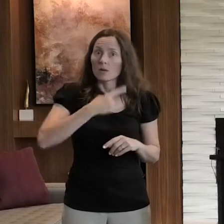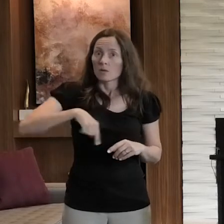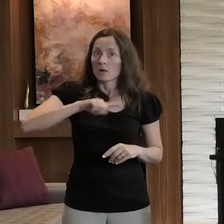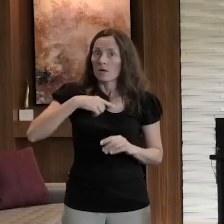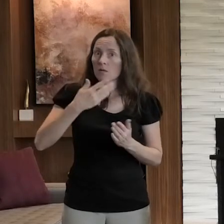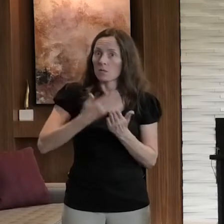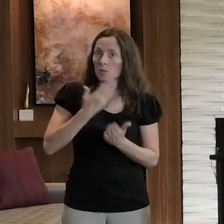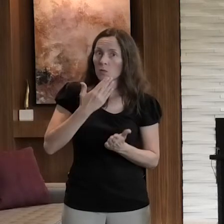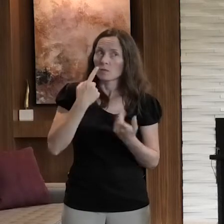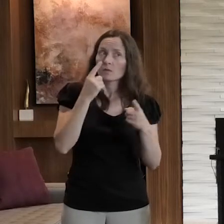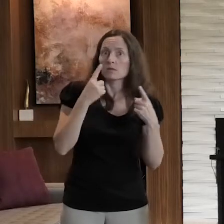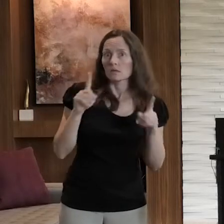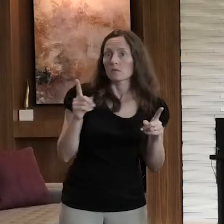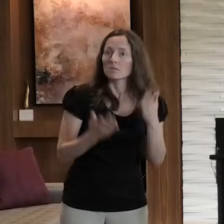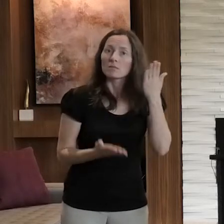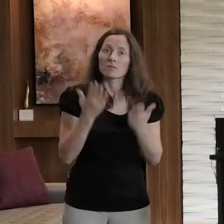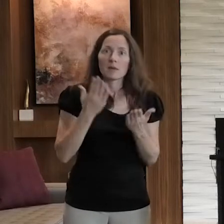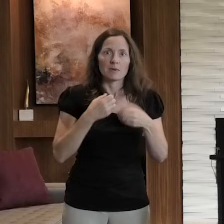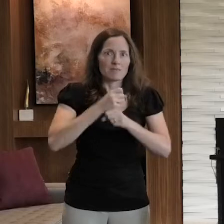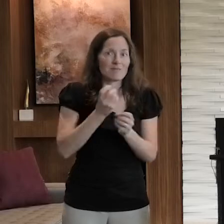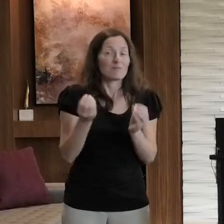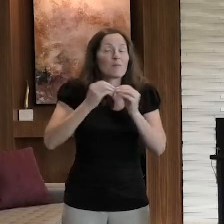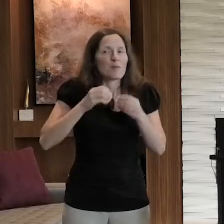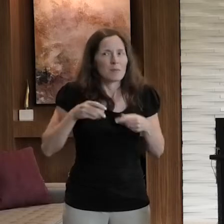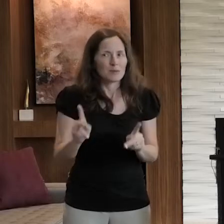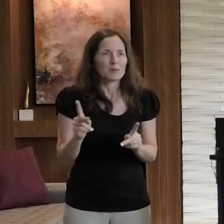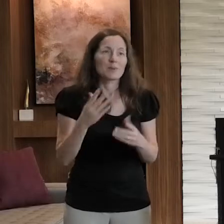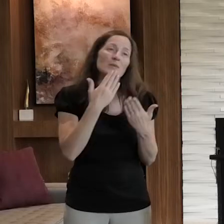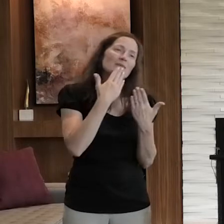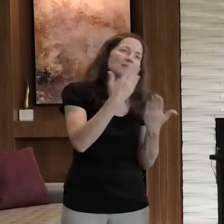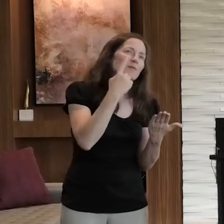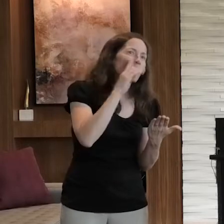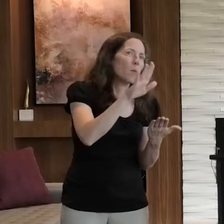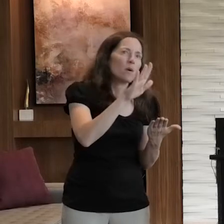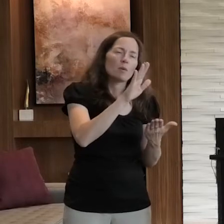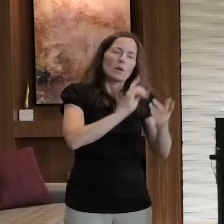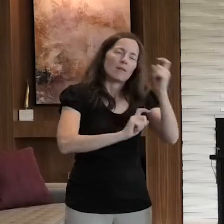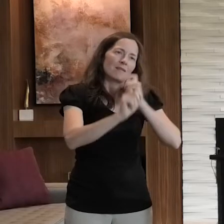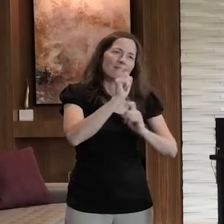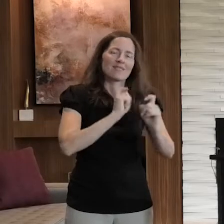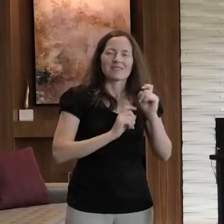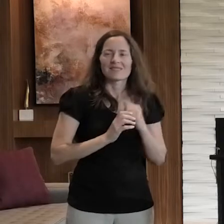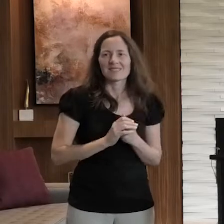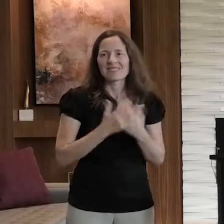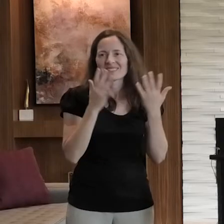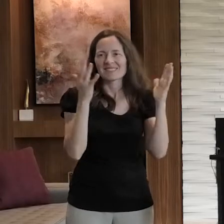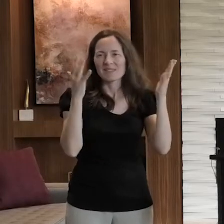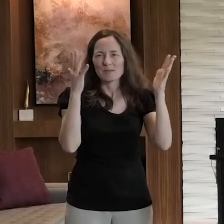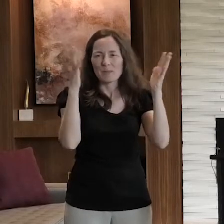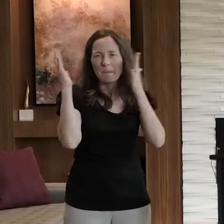even more opportunities in the future. So thank you, well, Doc, for your generous comments.